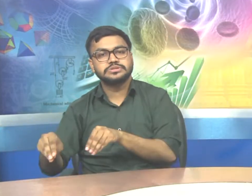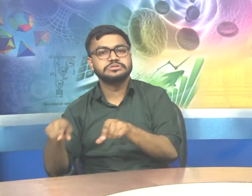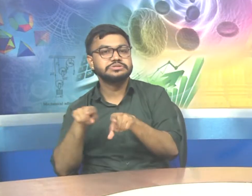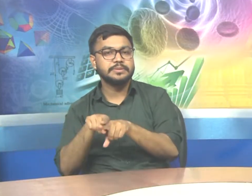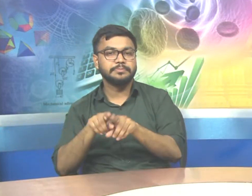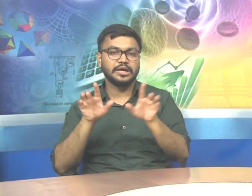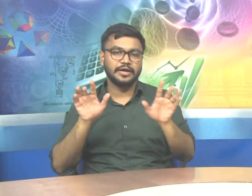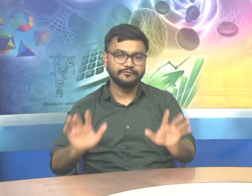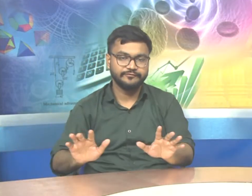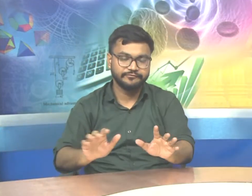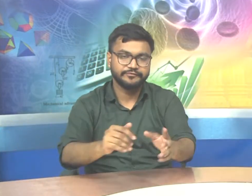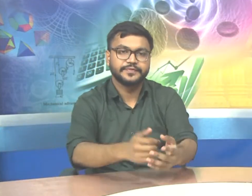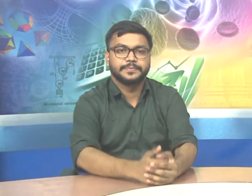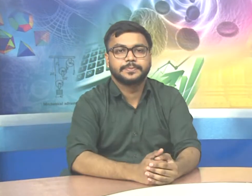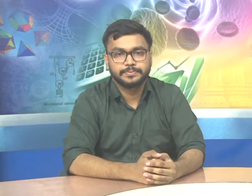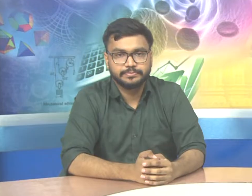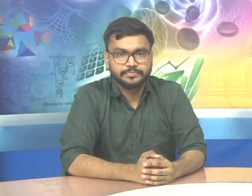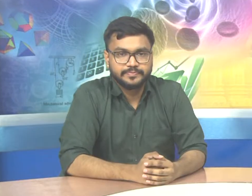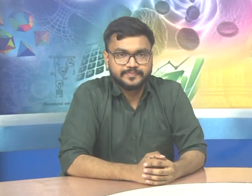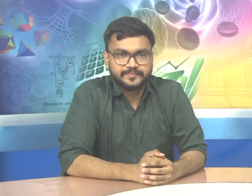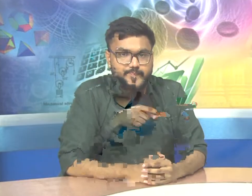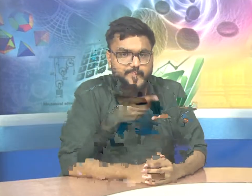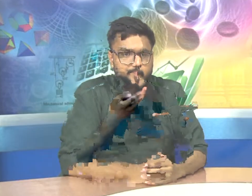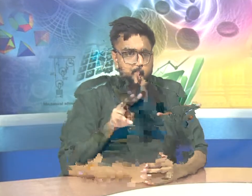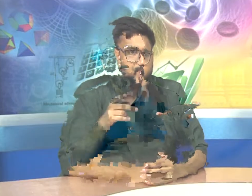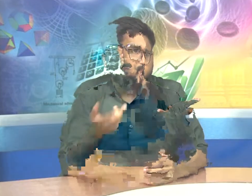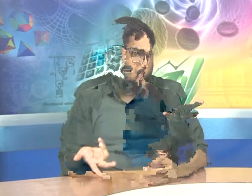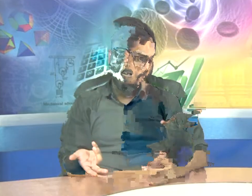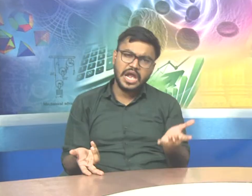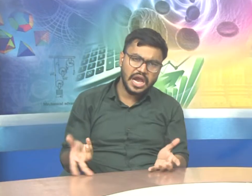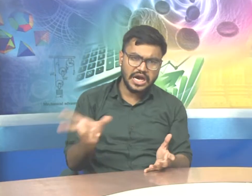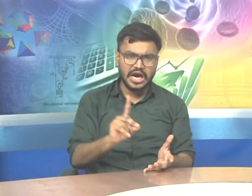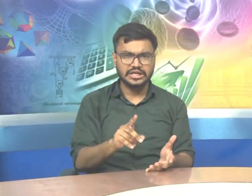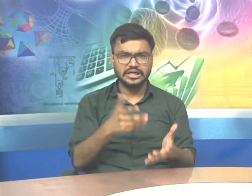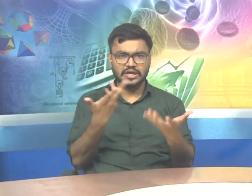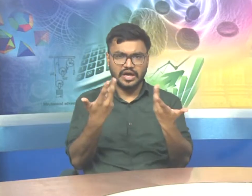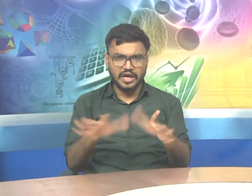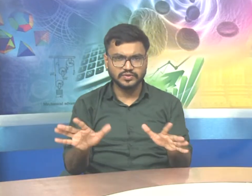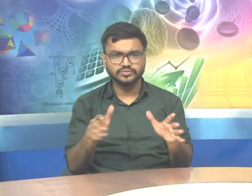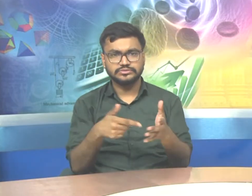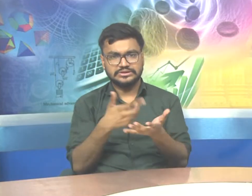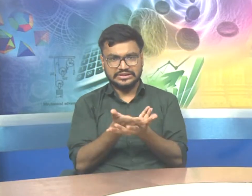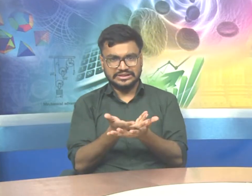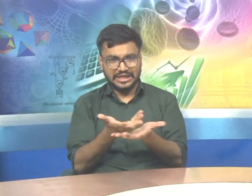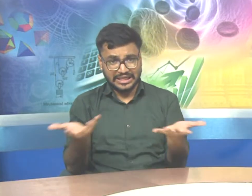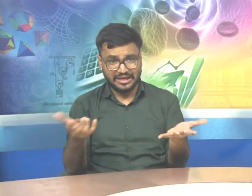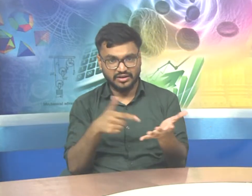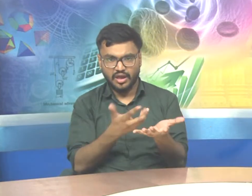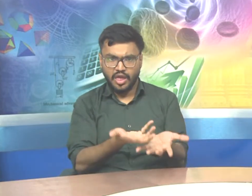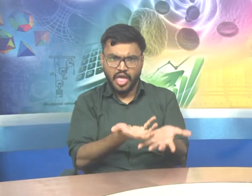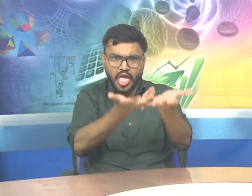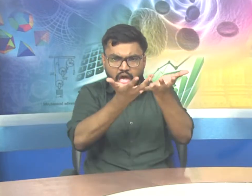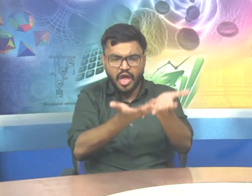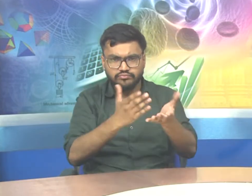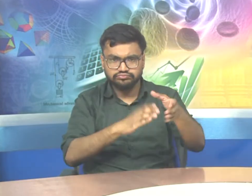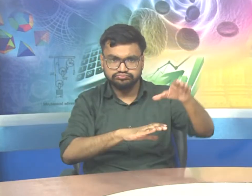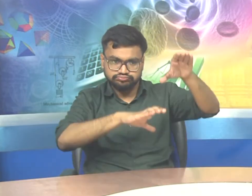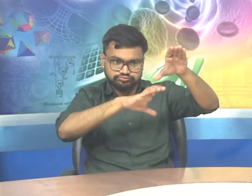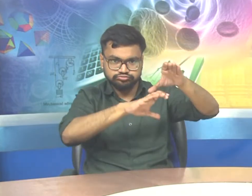And the matchbox moves. Because this is happened because the torch cell is